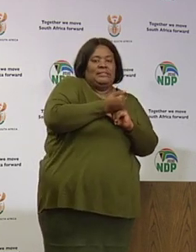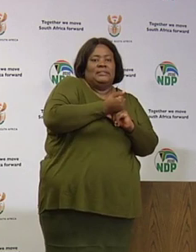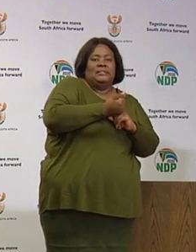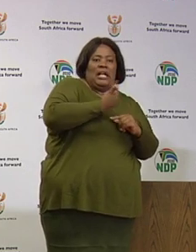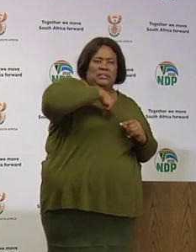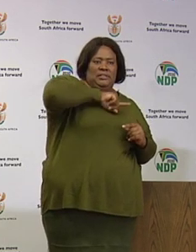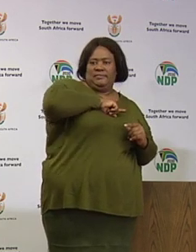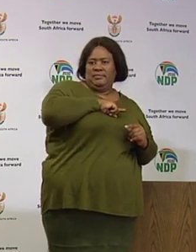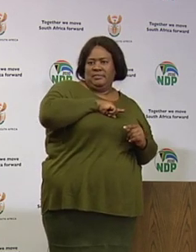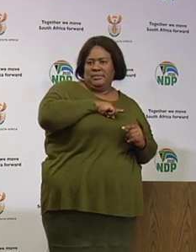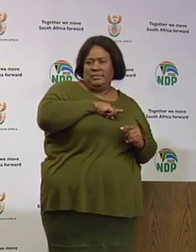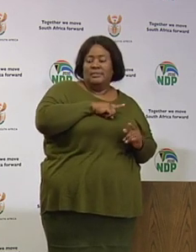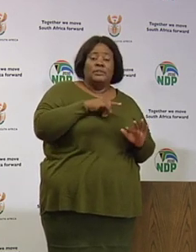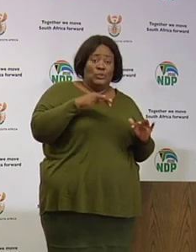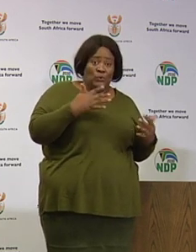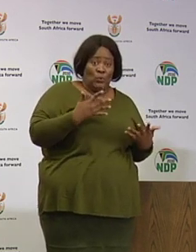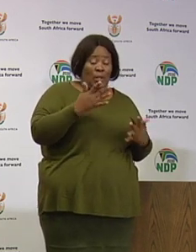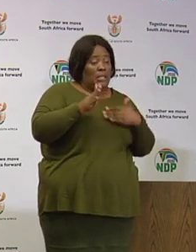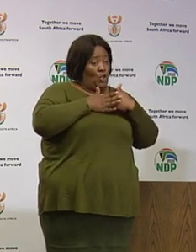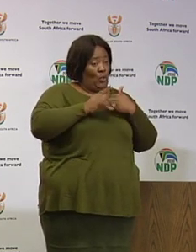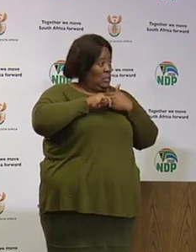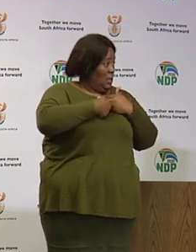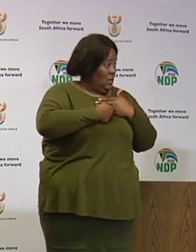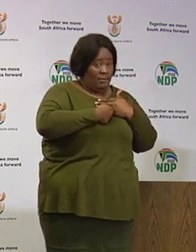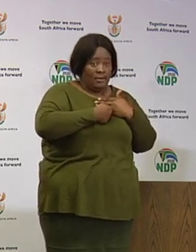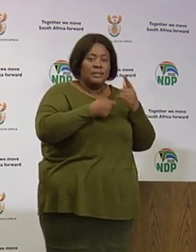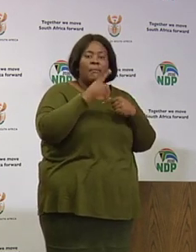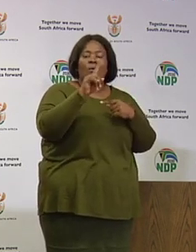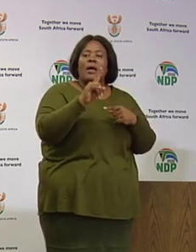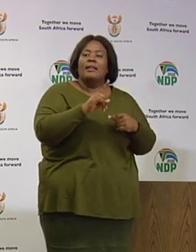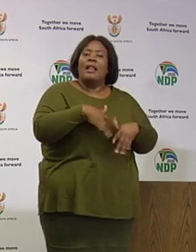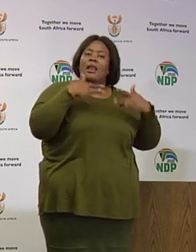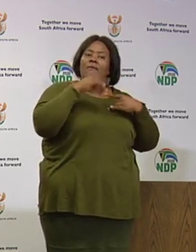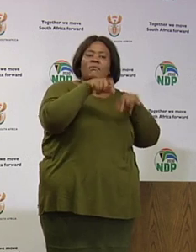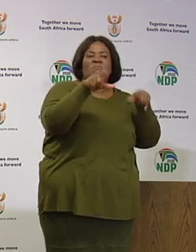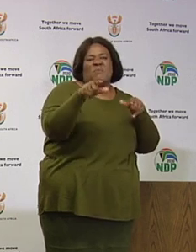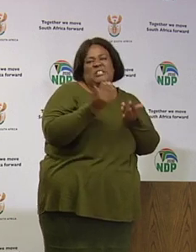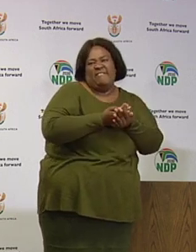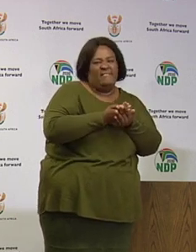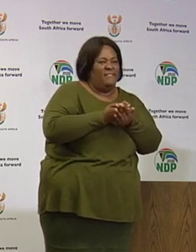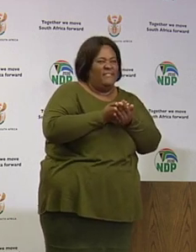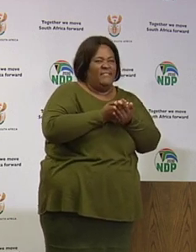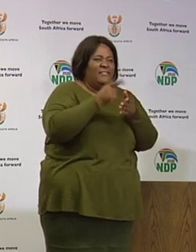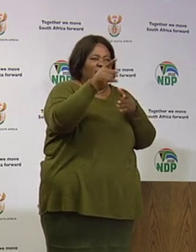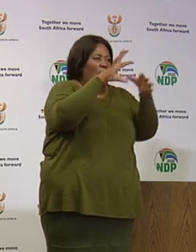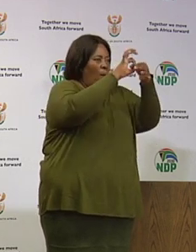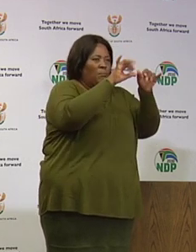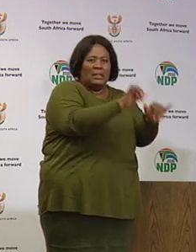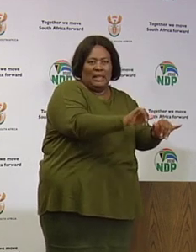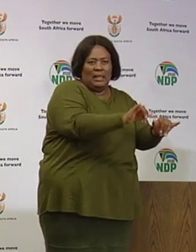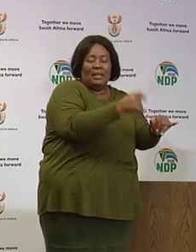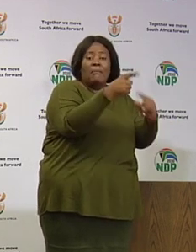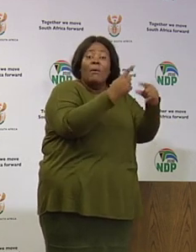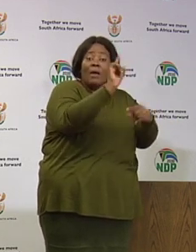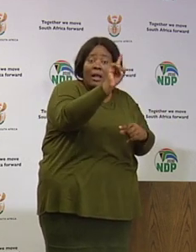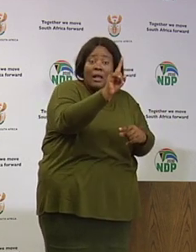this virus. Therefore, this lockdown is about saving lives. This staying at home is about